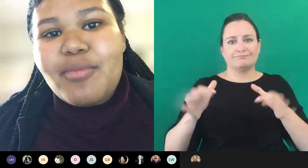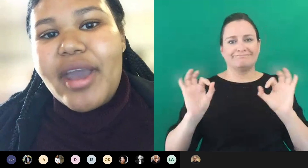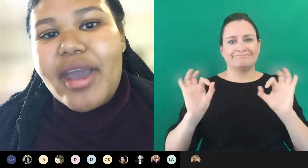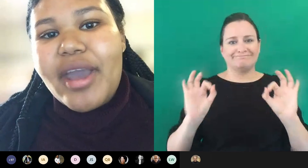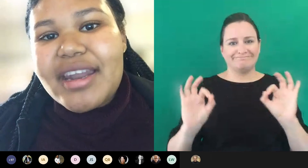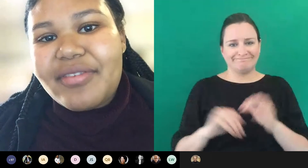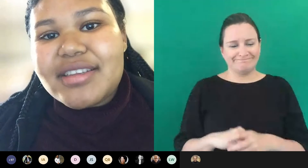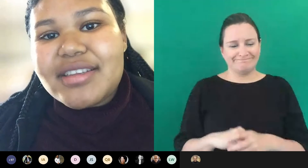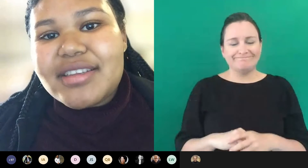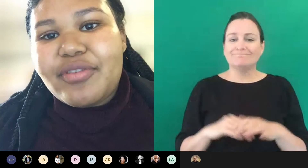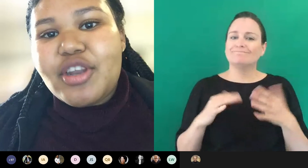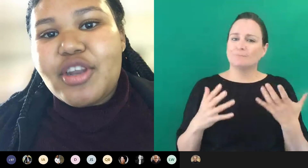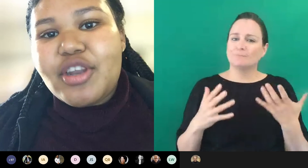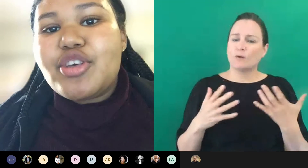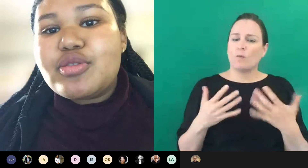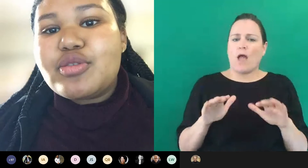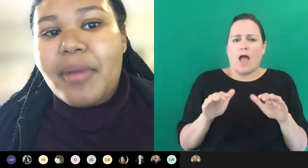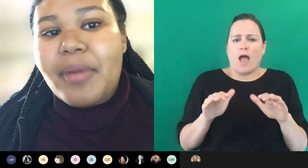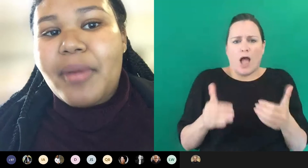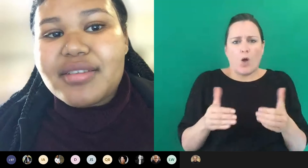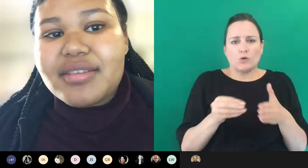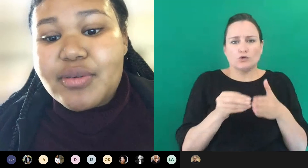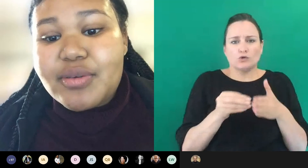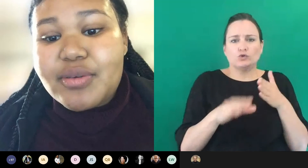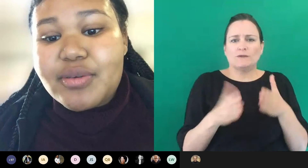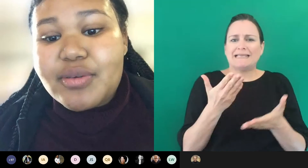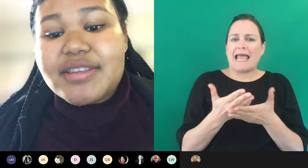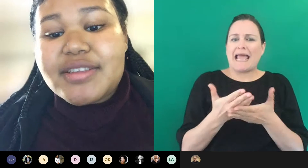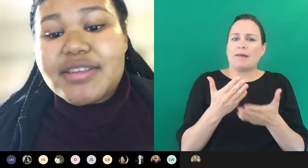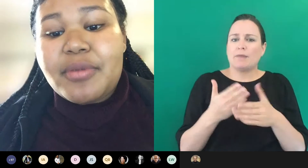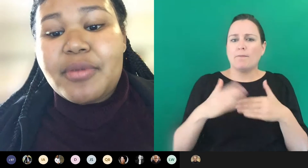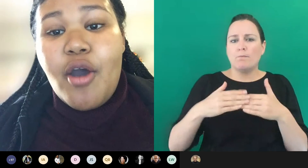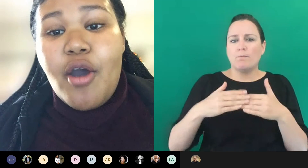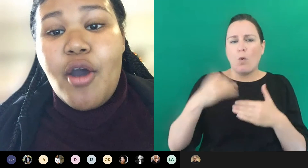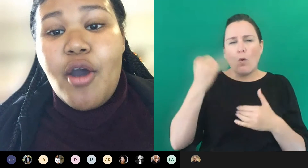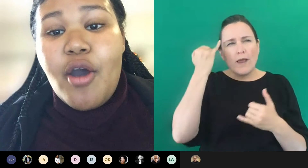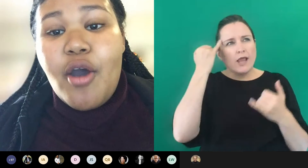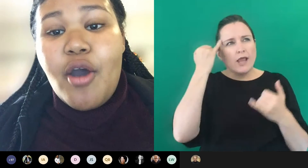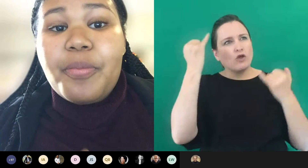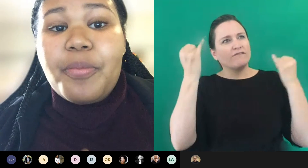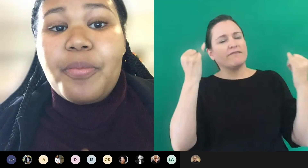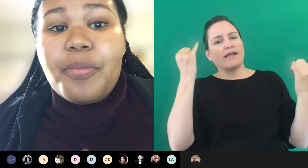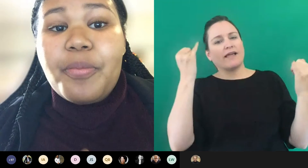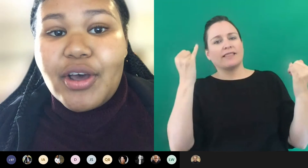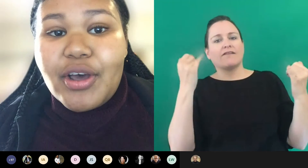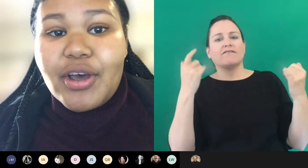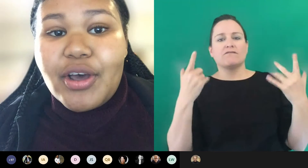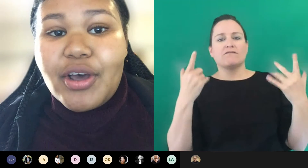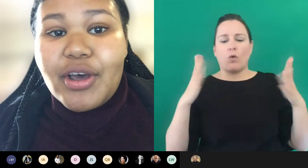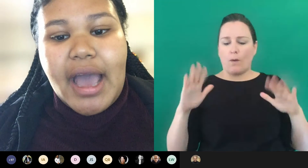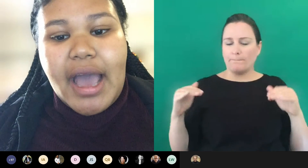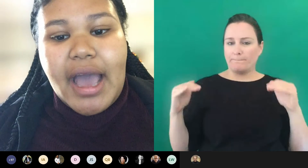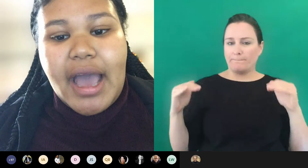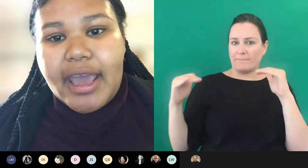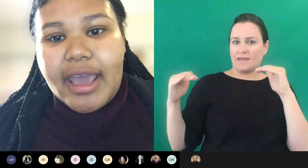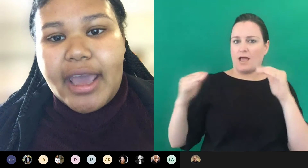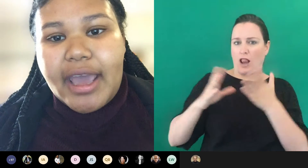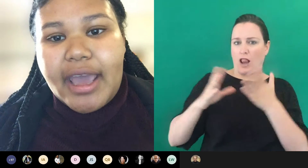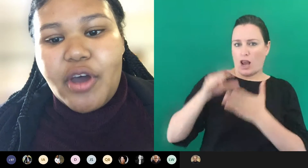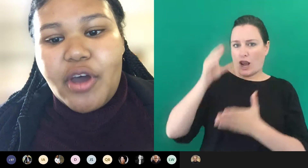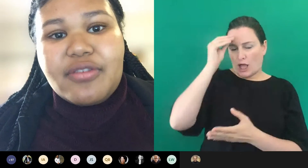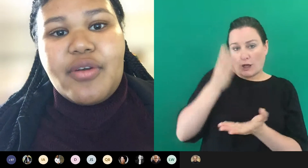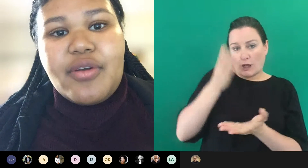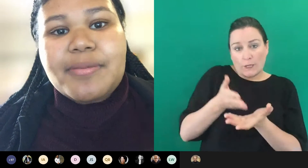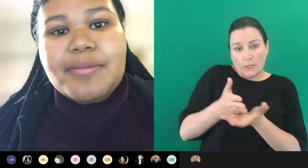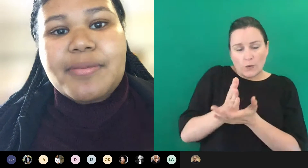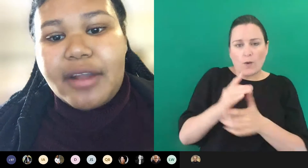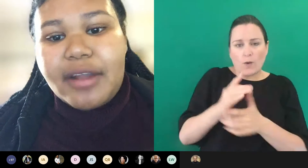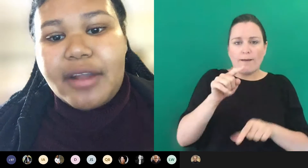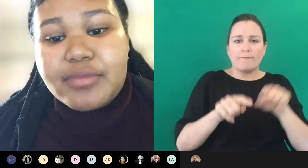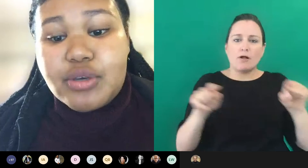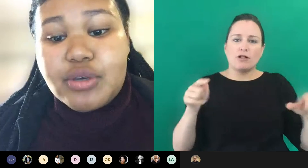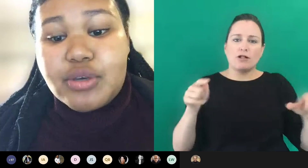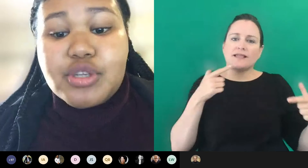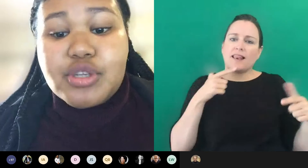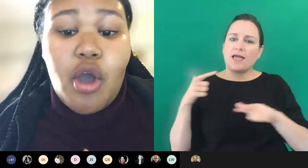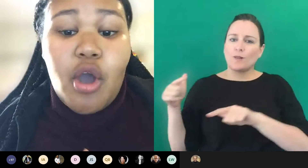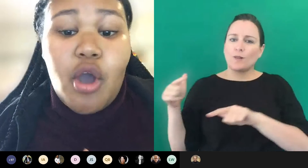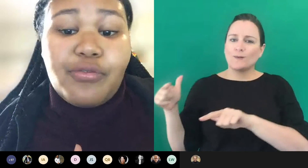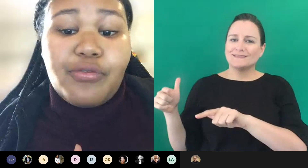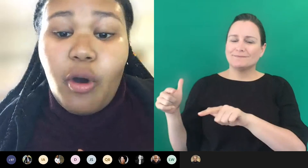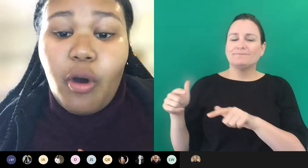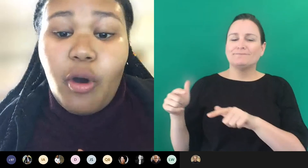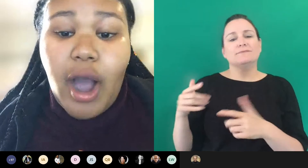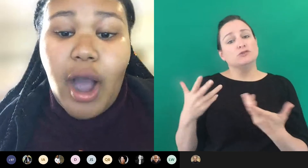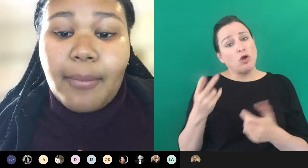be more innovative in the use of multilingualism for peer learning? So again, referring to the various platforms